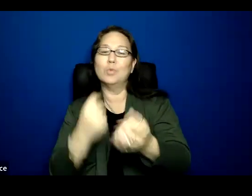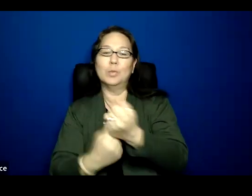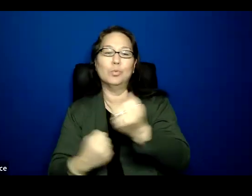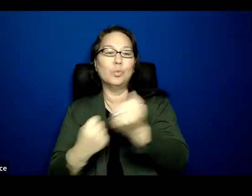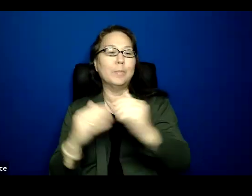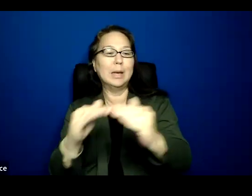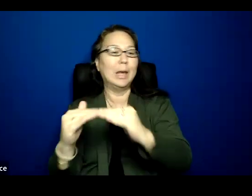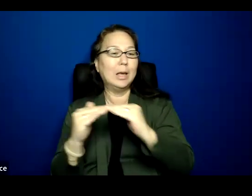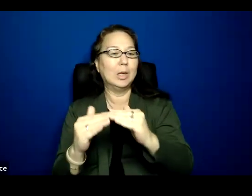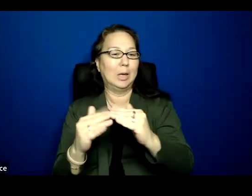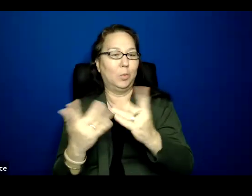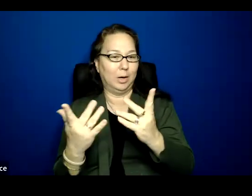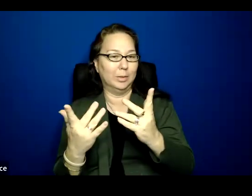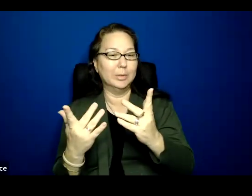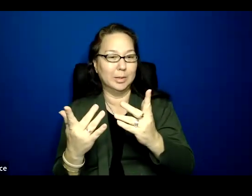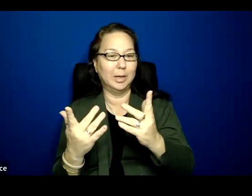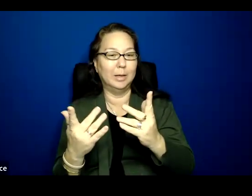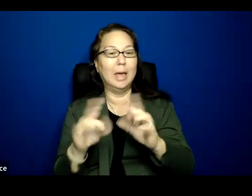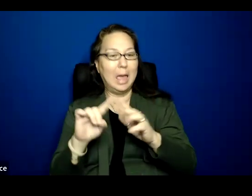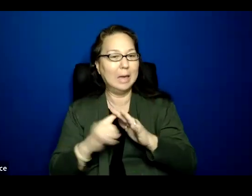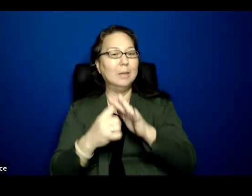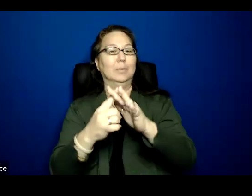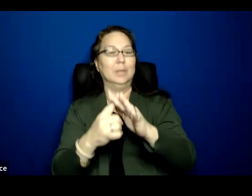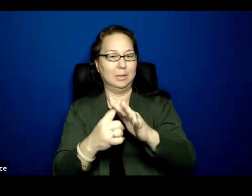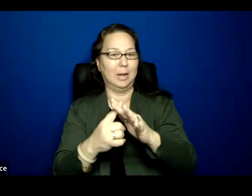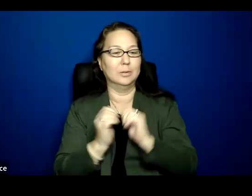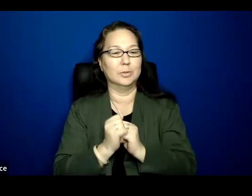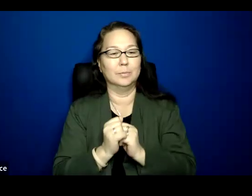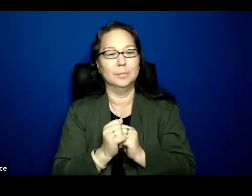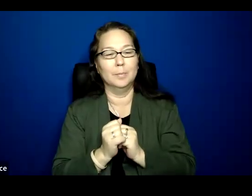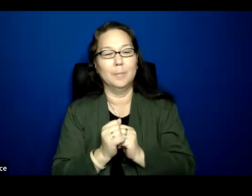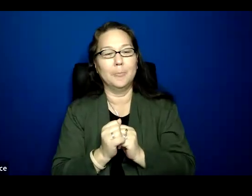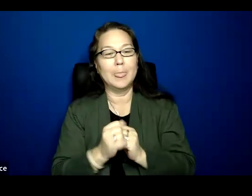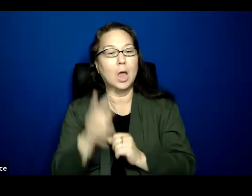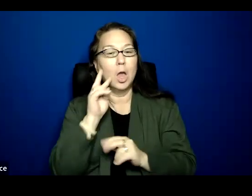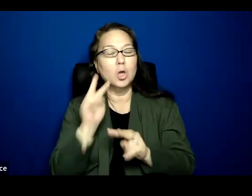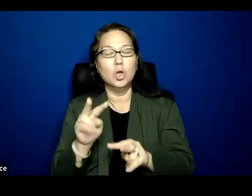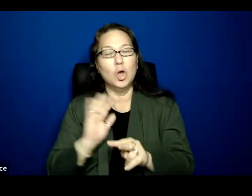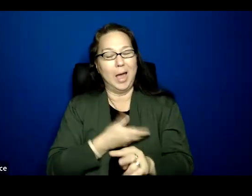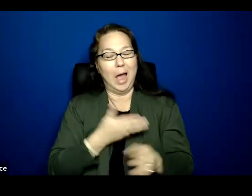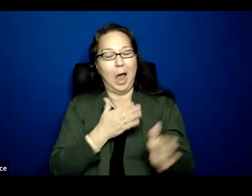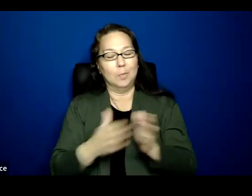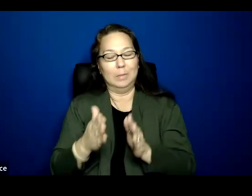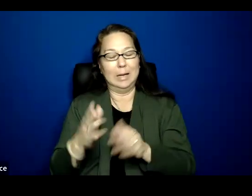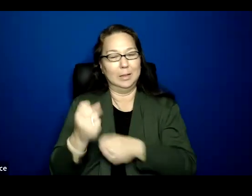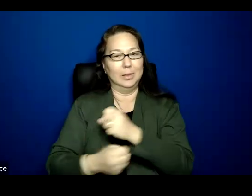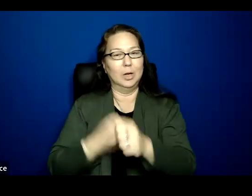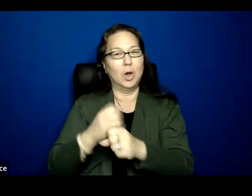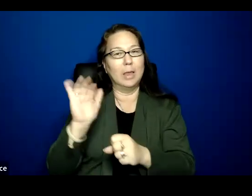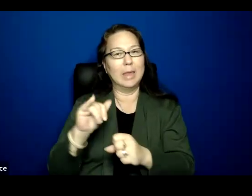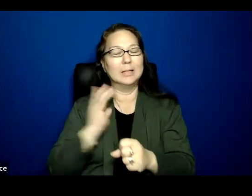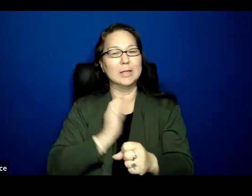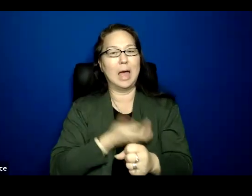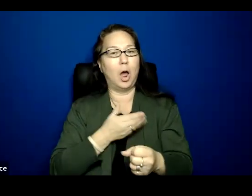It's important for us to look at the landscape where we are right now. And as you look at our planning year, this is really our partnership year with our families,